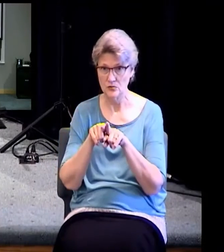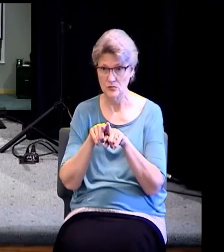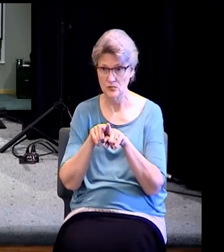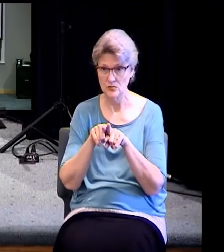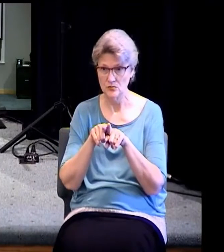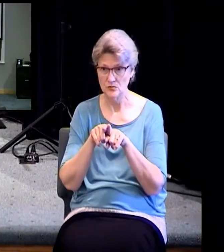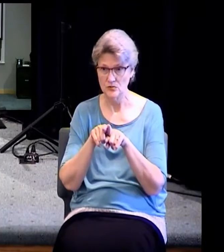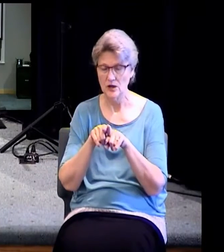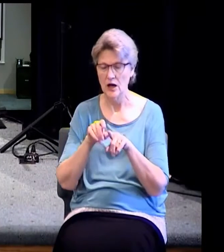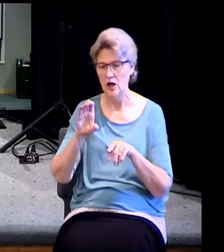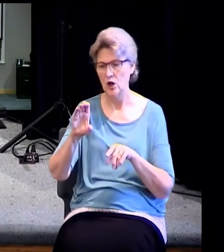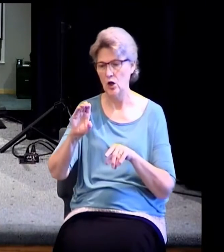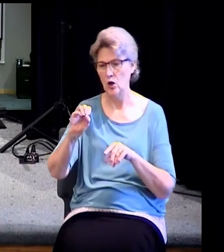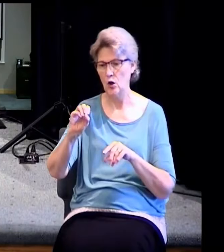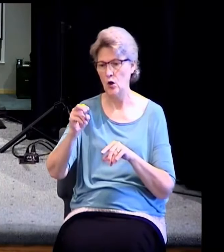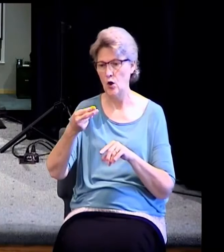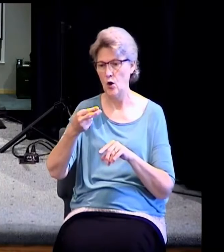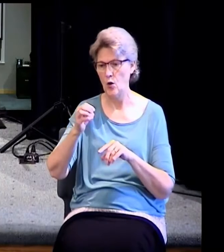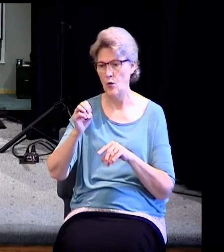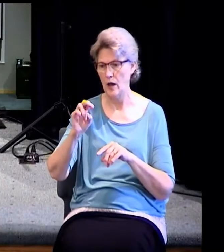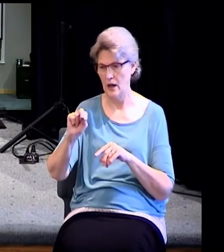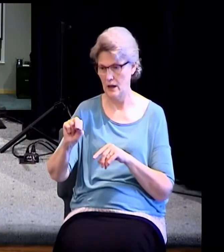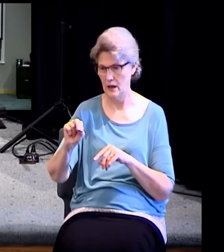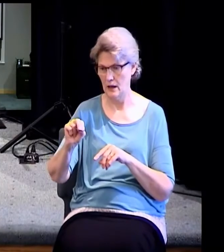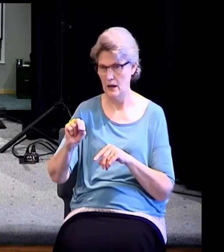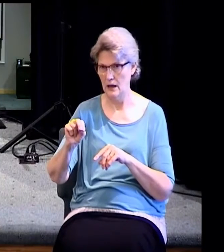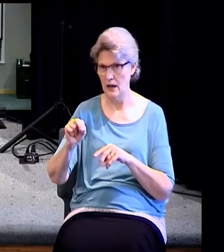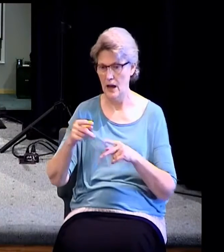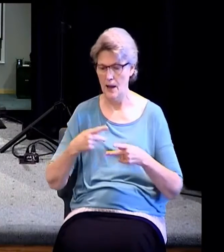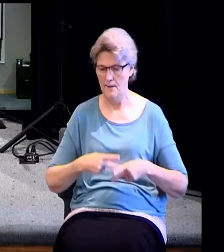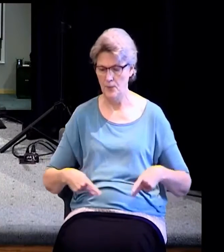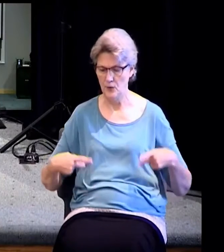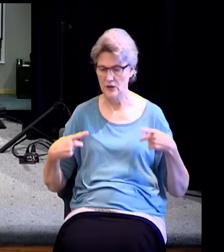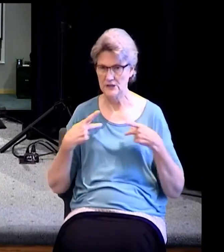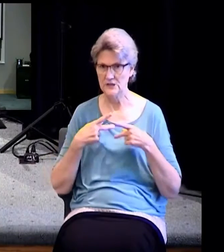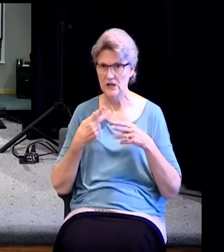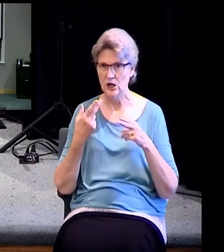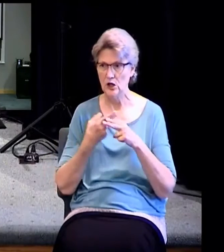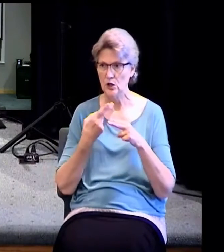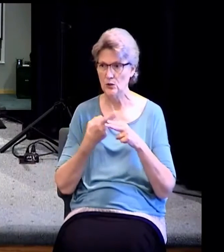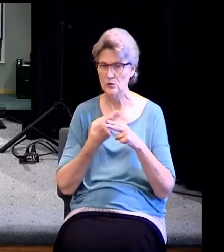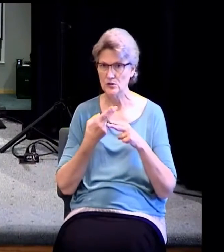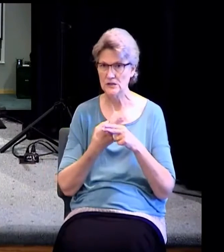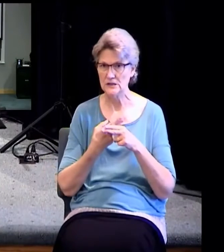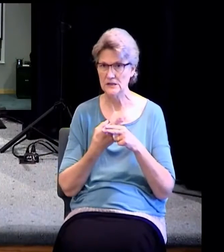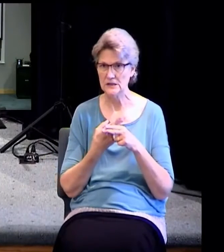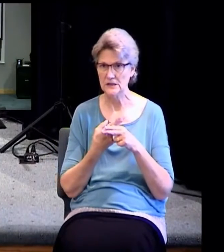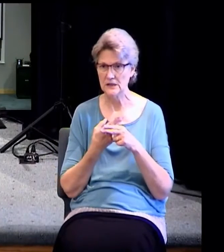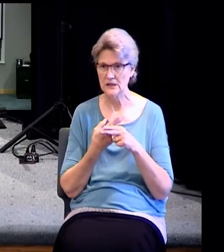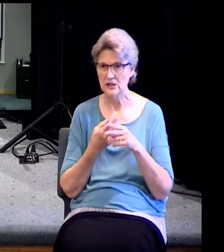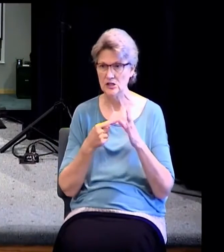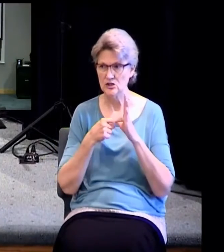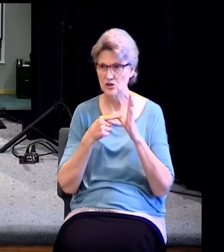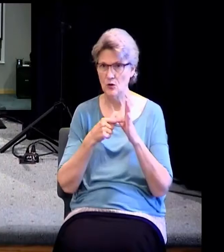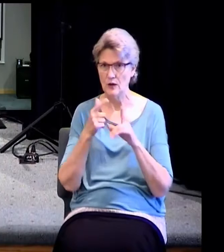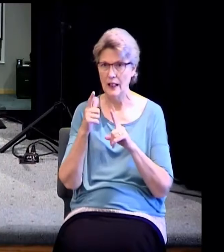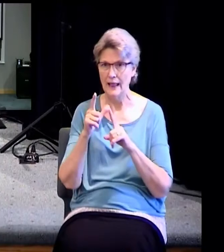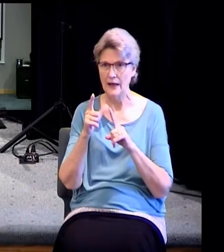priest forms the letter sheen with his hands as he recites the priestly blessing. Would you show